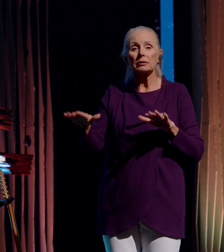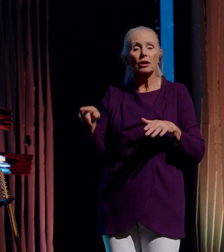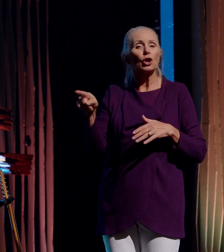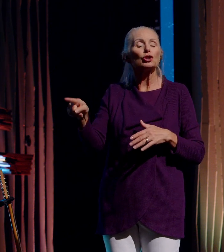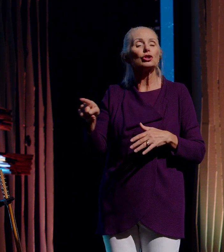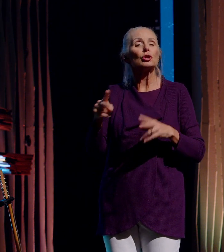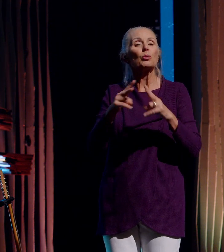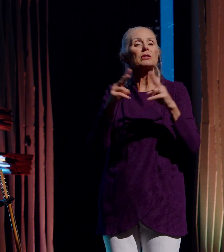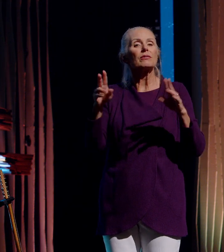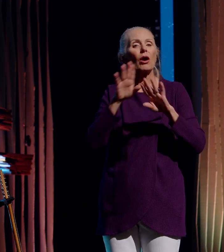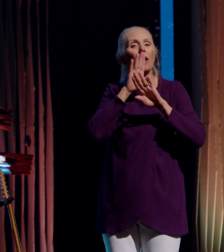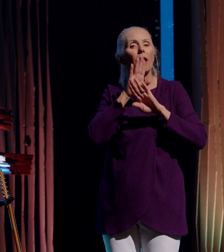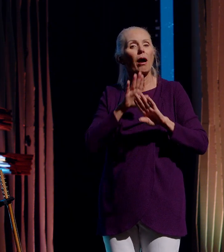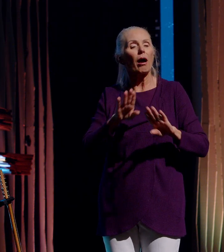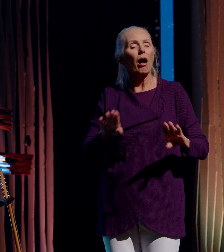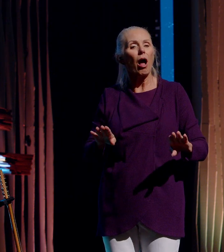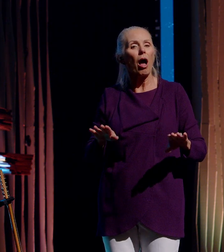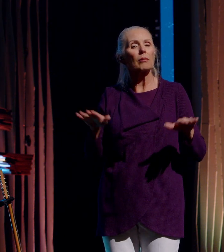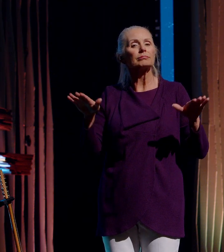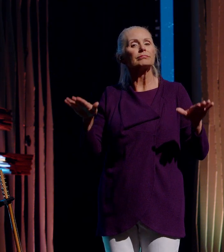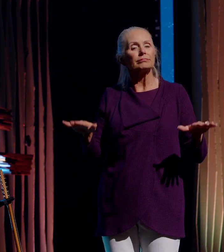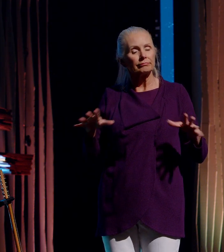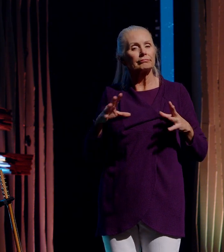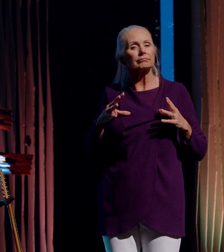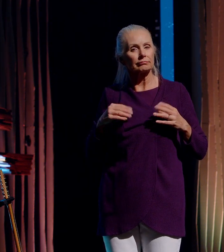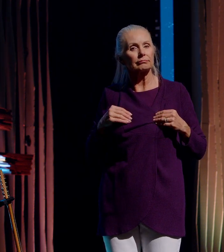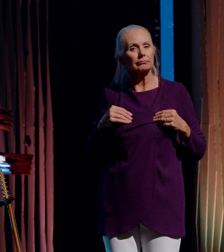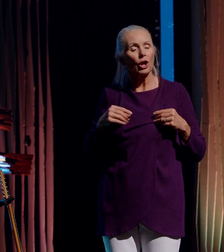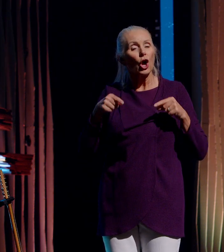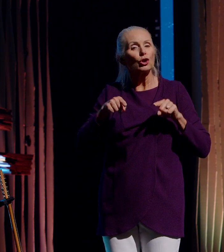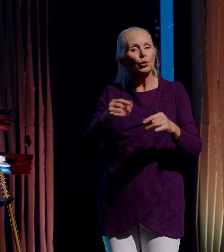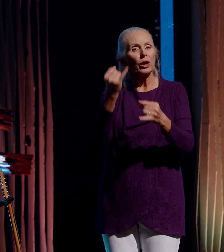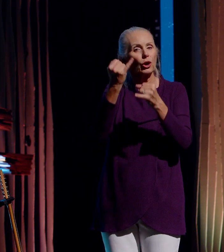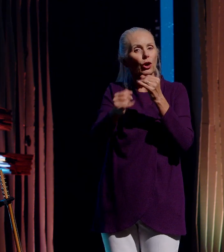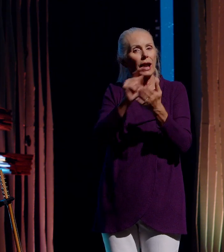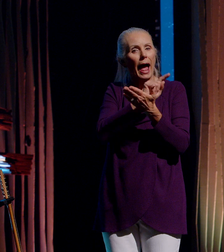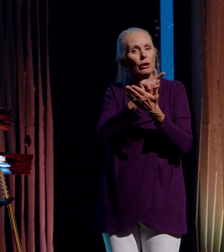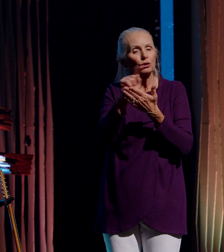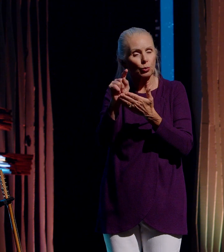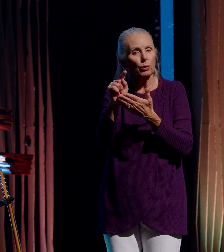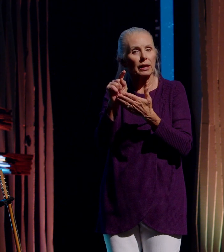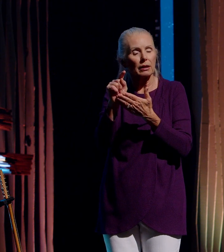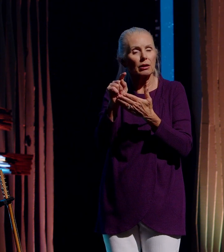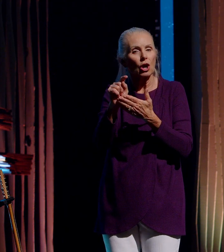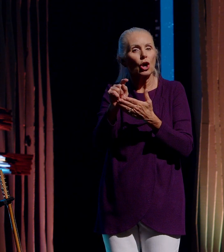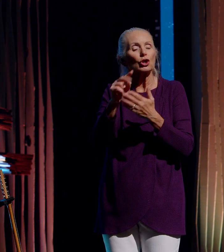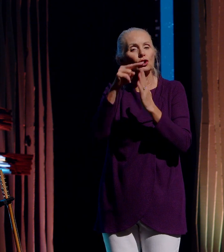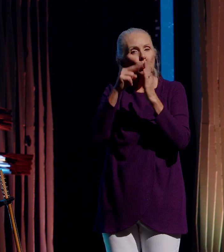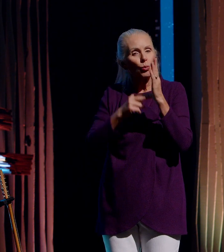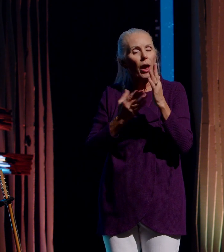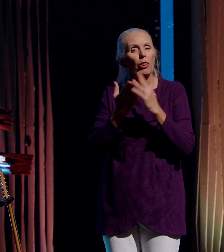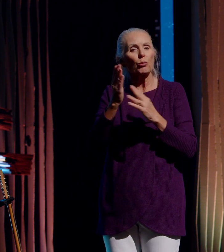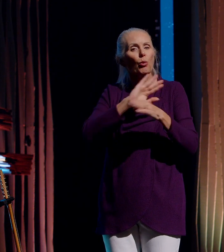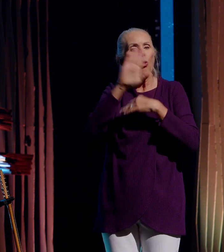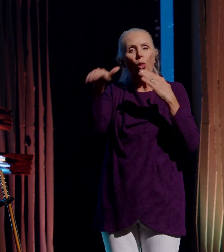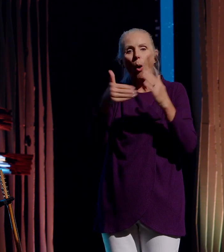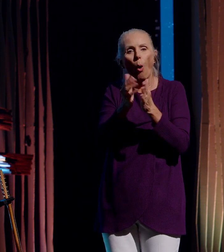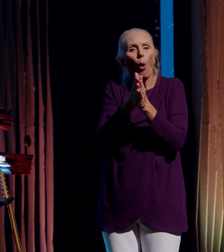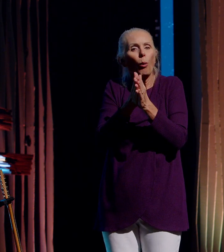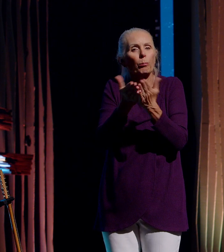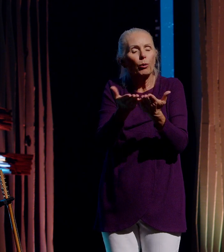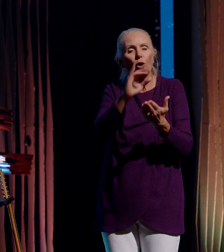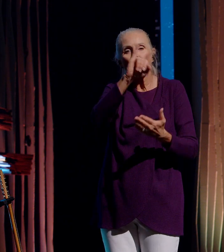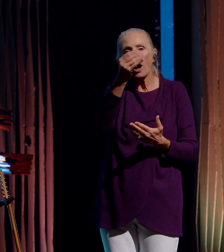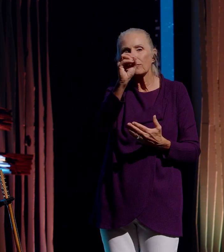calm, patient, and resigned. During the last week of our voyage, she read through the whole book of Job, and as